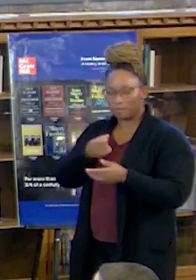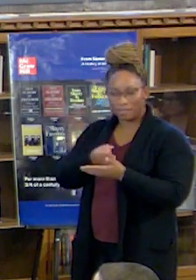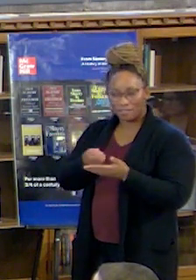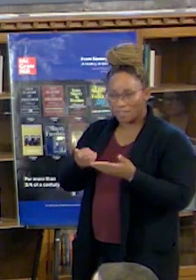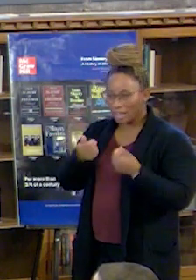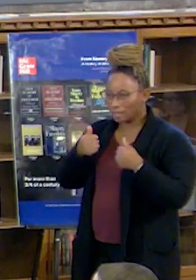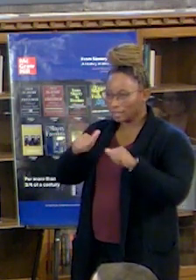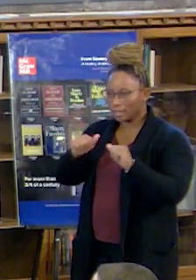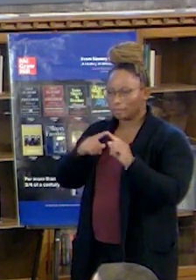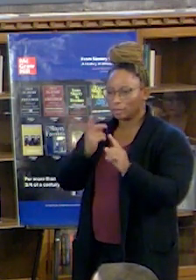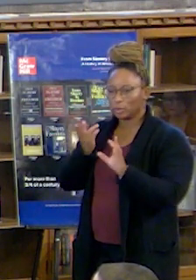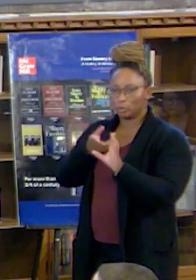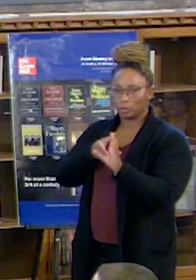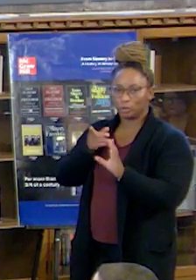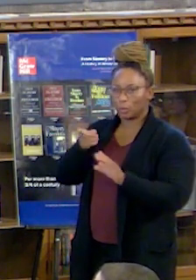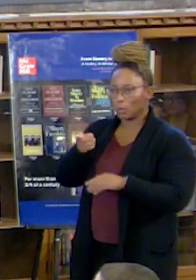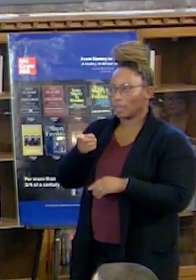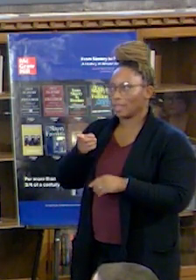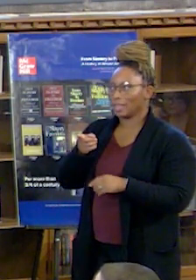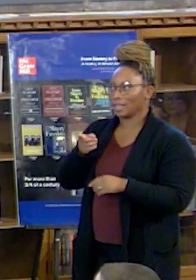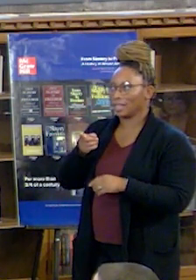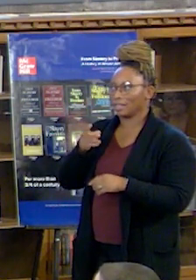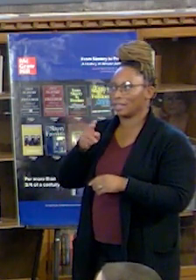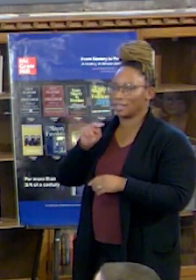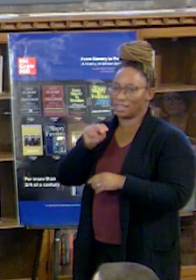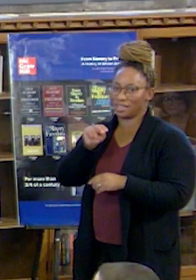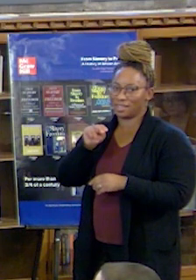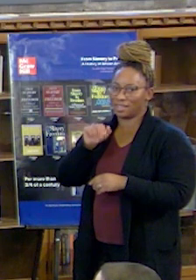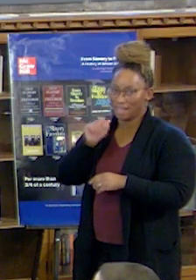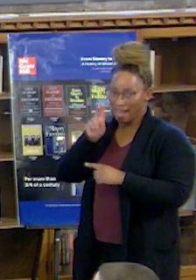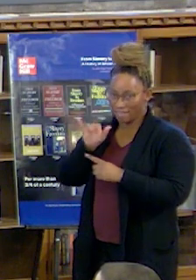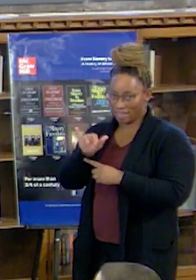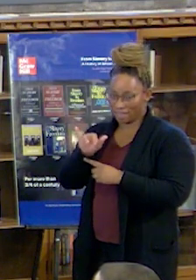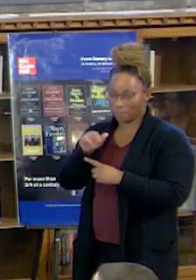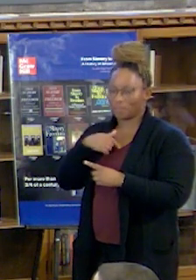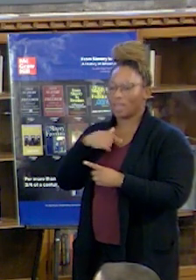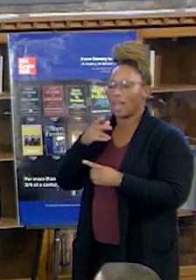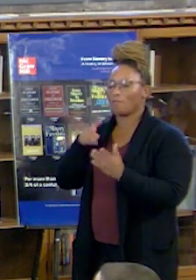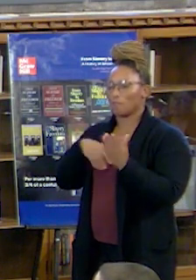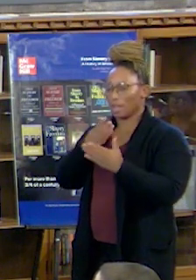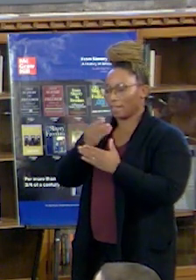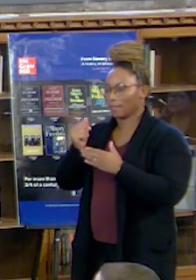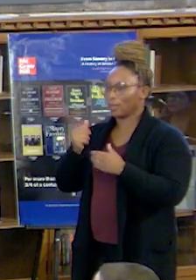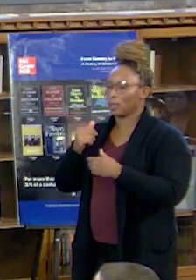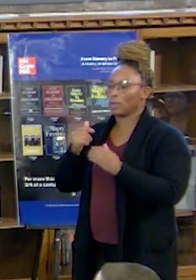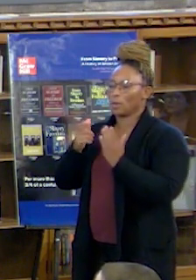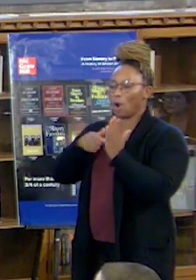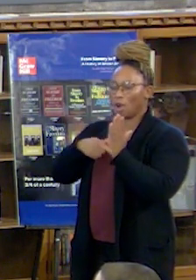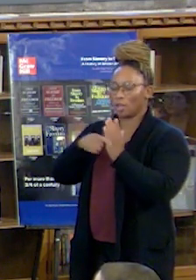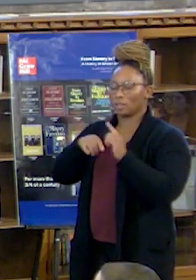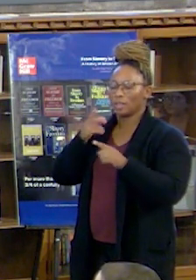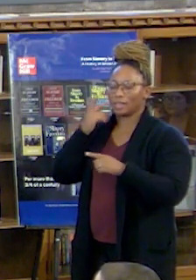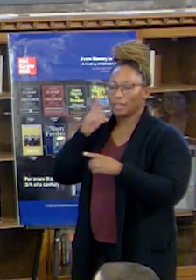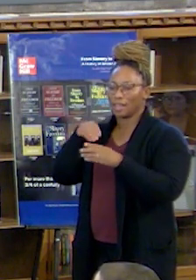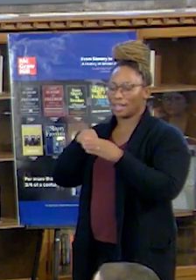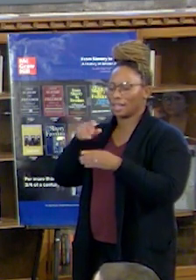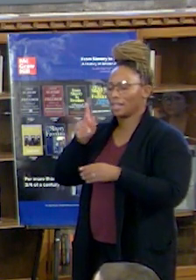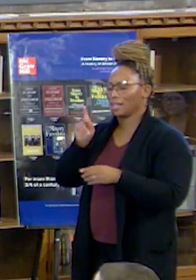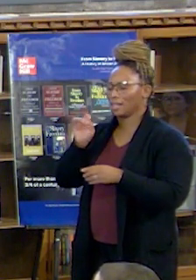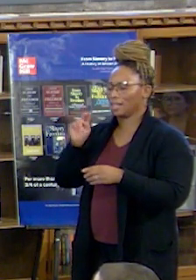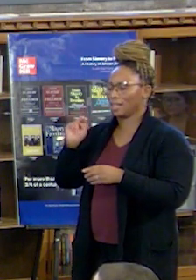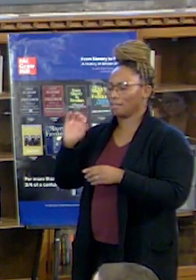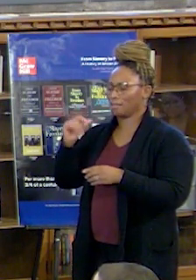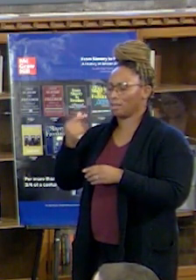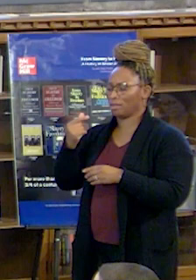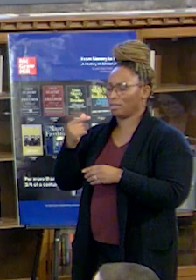attempt to enlist in the Navy I've read that in a few articles I also first saw it in the Ken Burns documentary